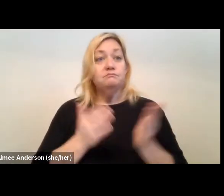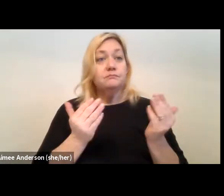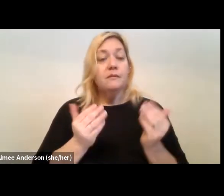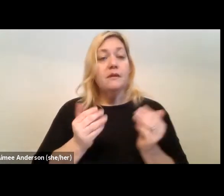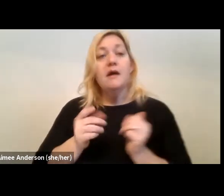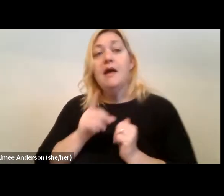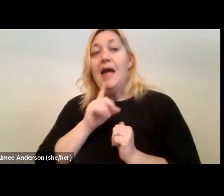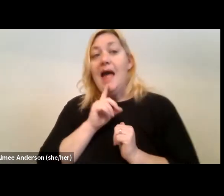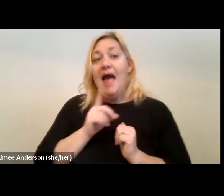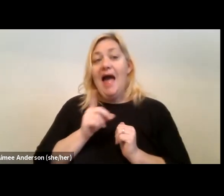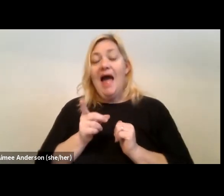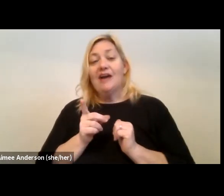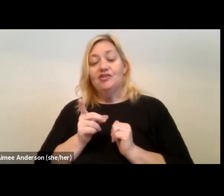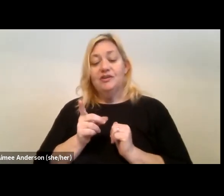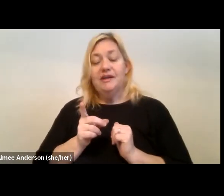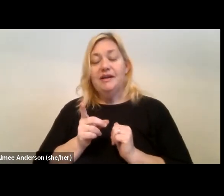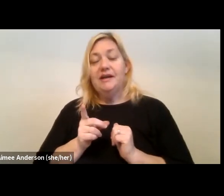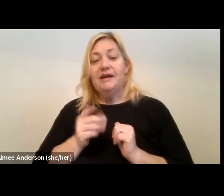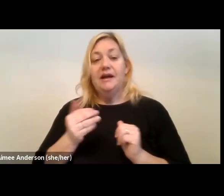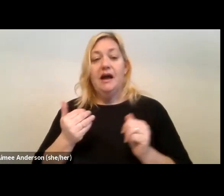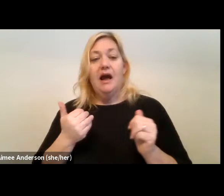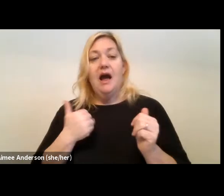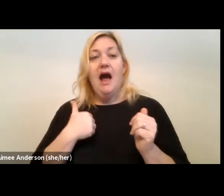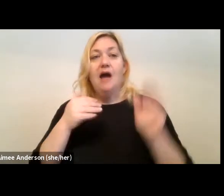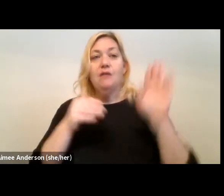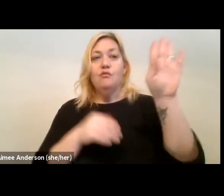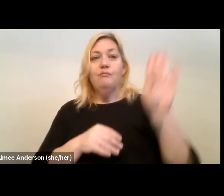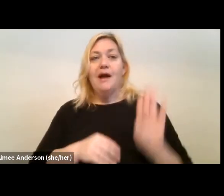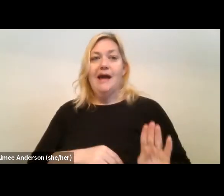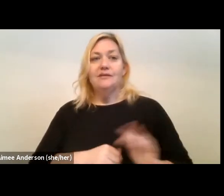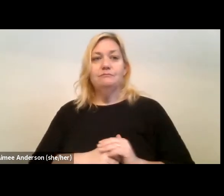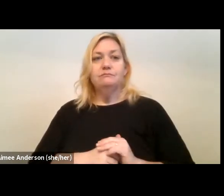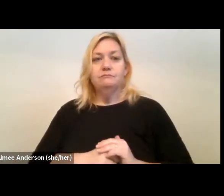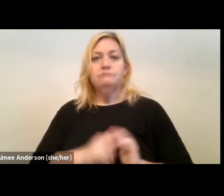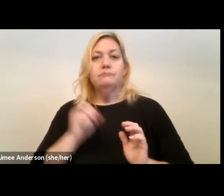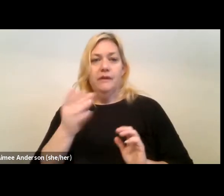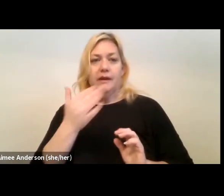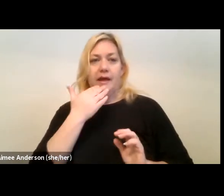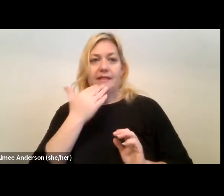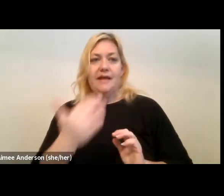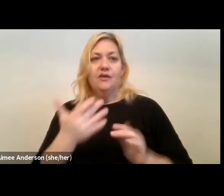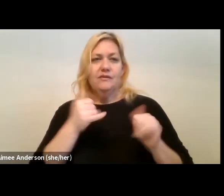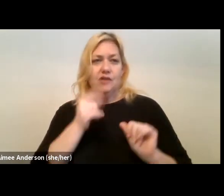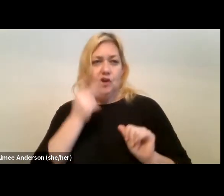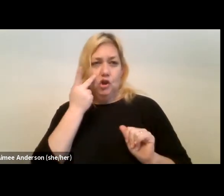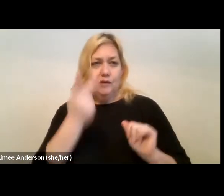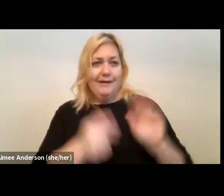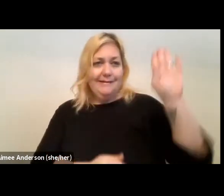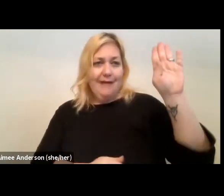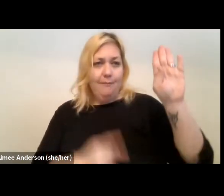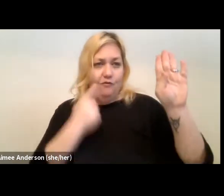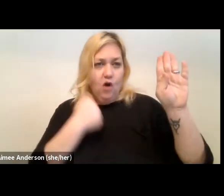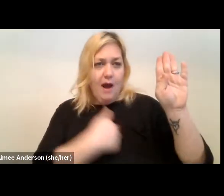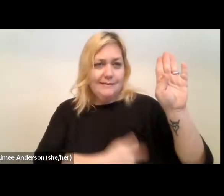Actually, I lowered my hand. Okay, it still looks up to us.